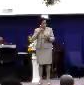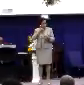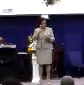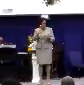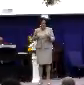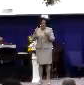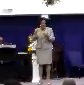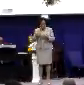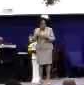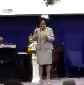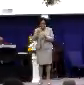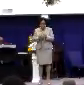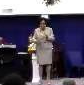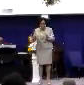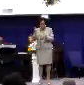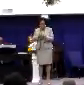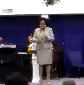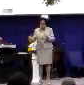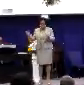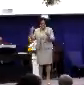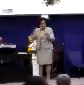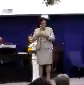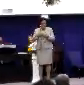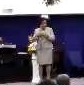have everything that everybody else has.